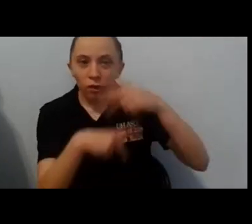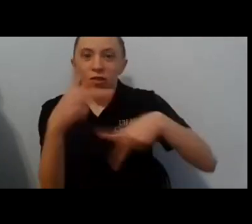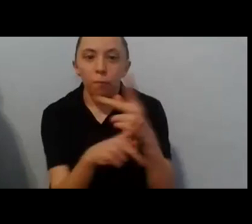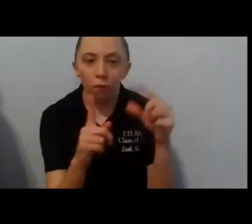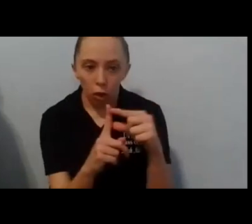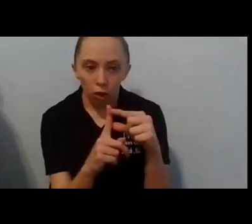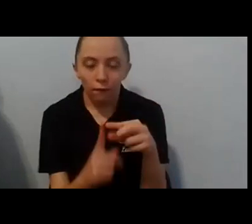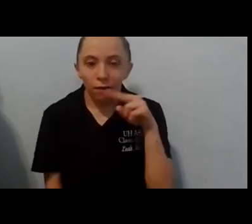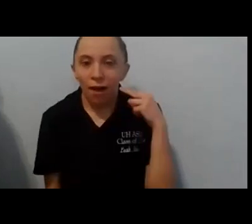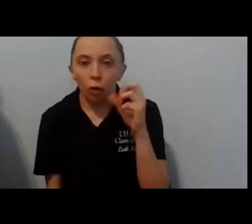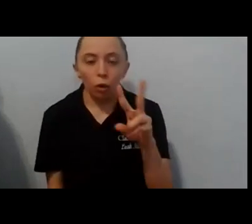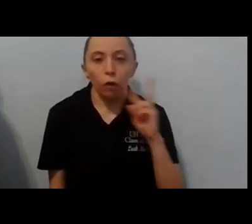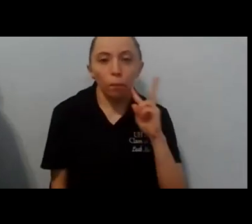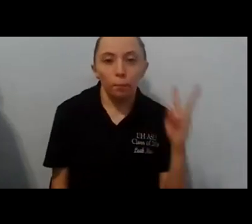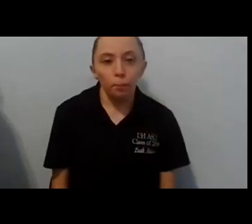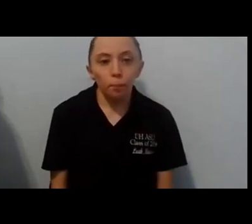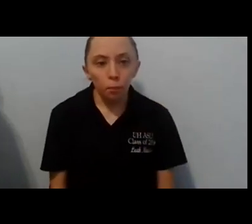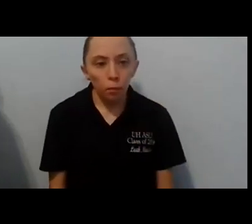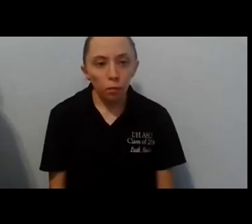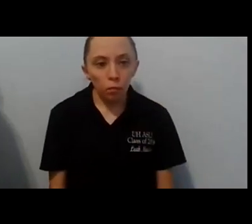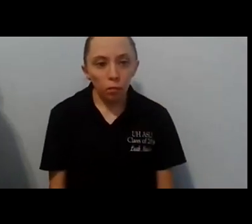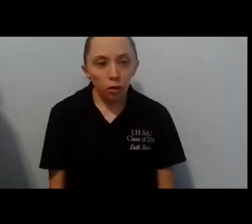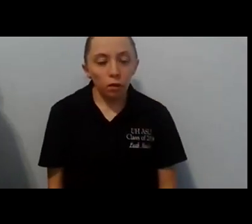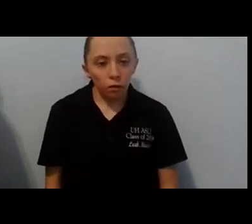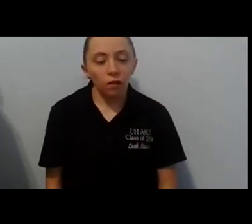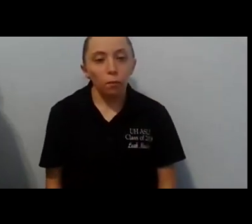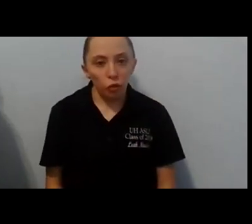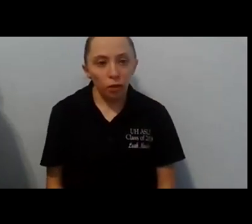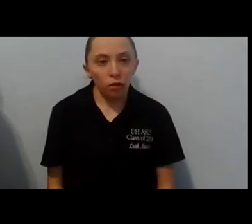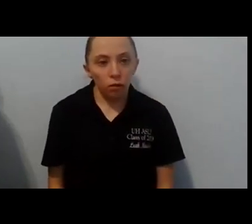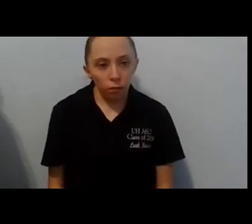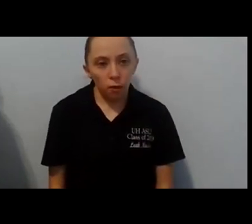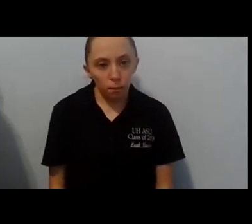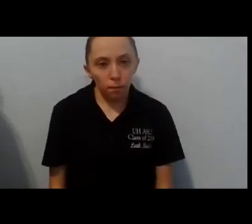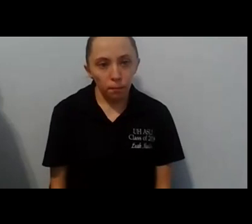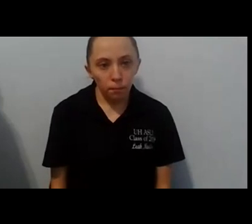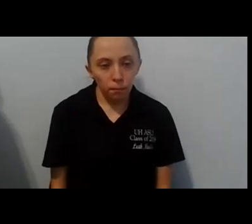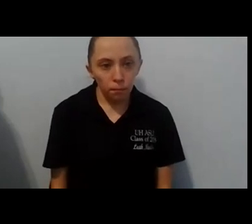it depends on the type of word. If it's a noun or a verb, it's the movement.